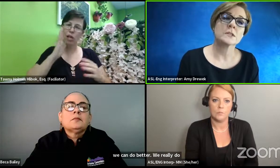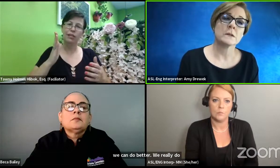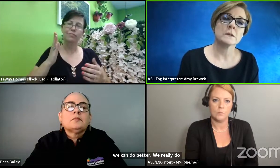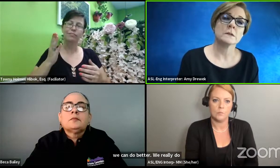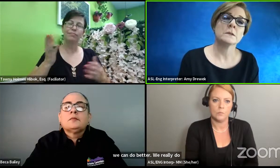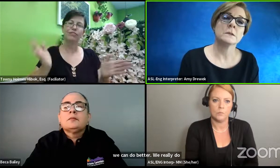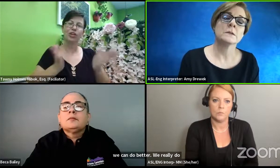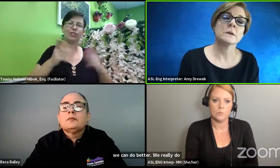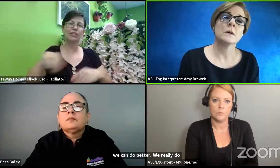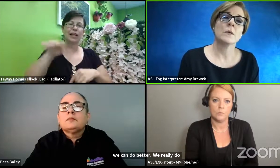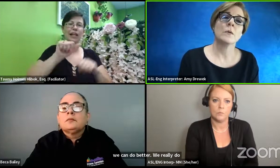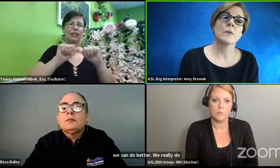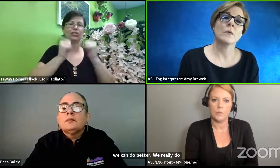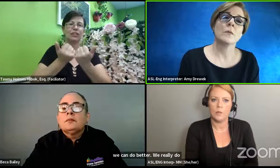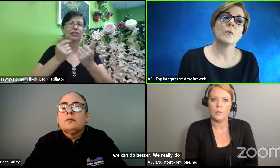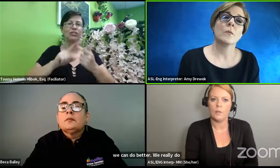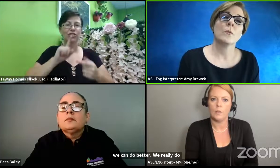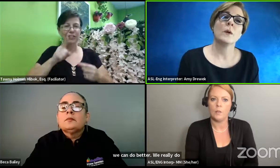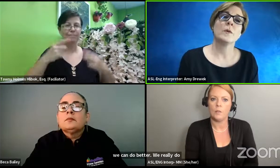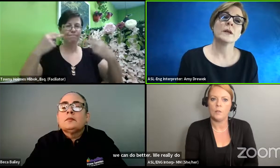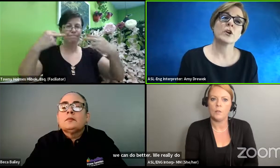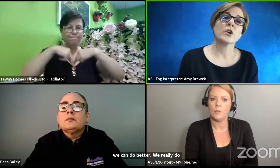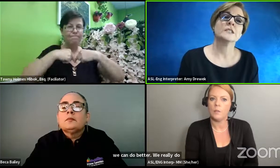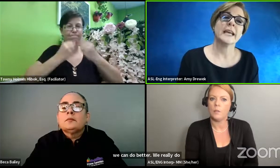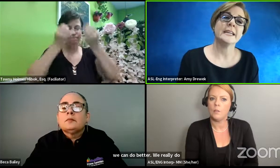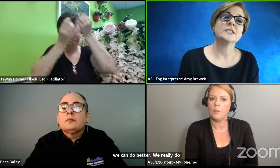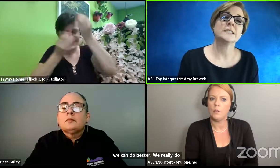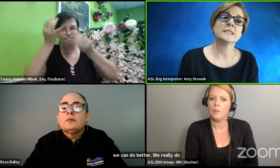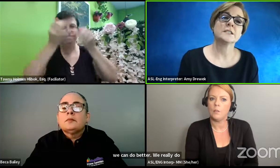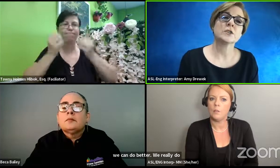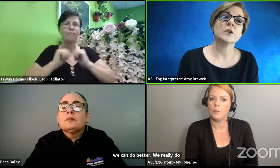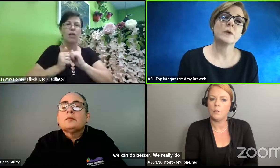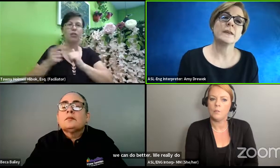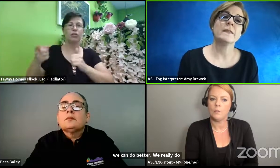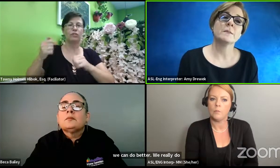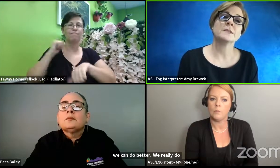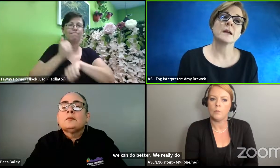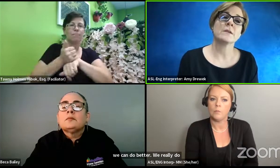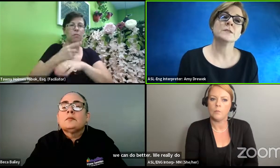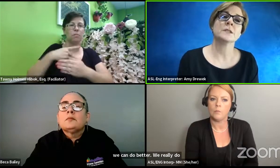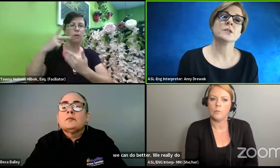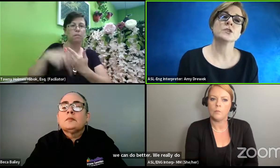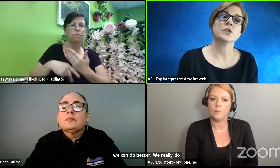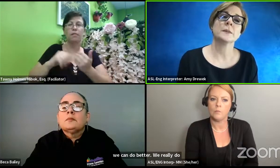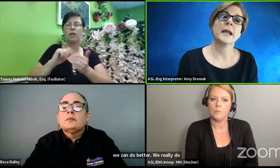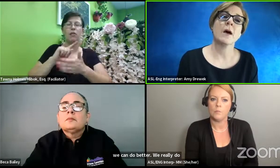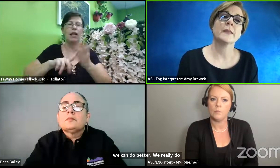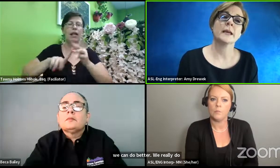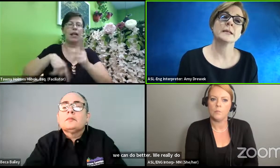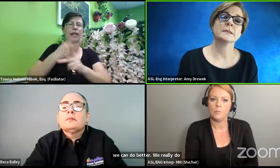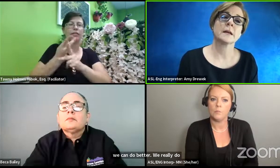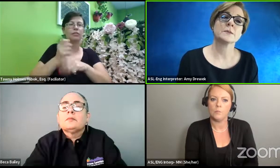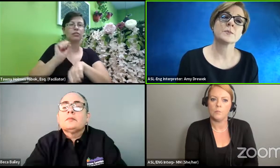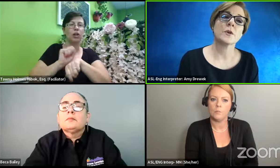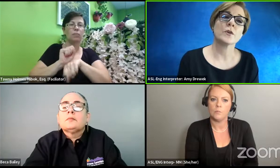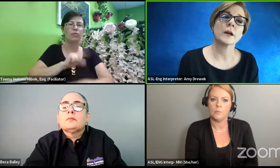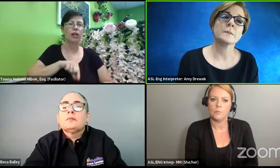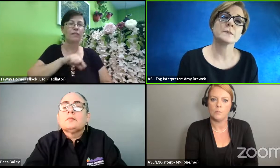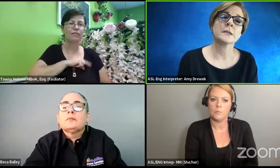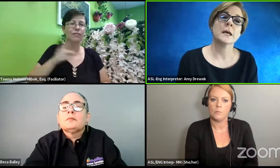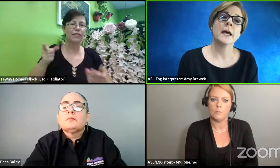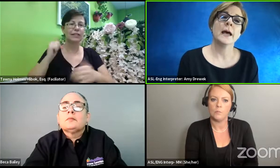more personal. We will encourage agencies to look within themselves to determine how they can